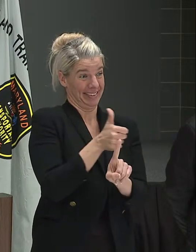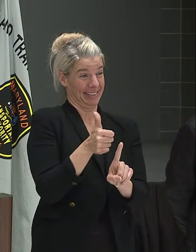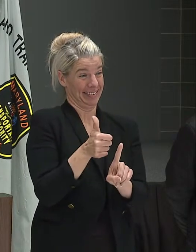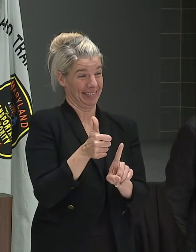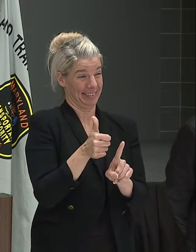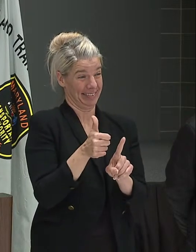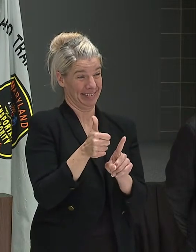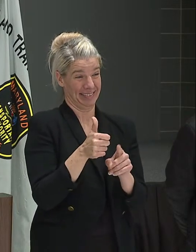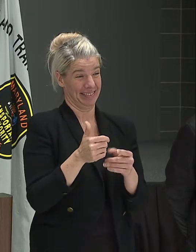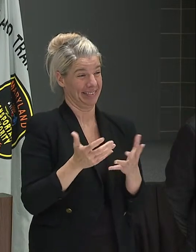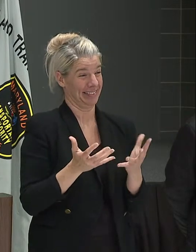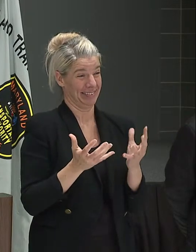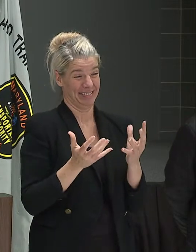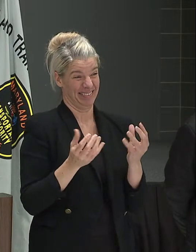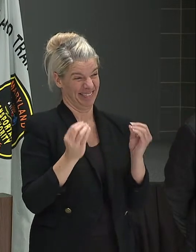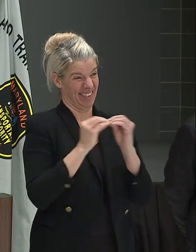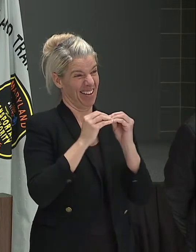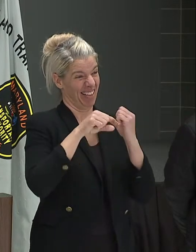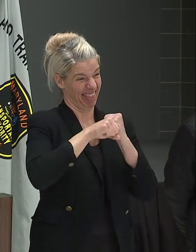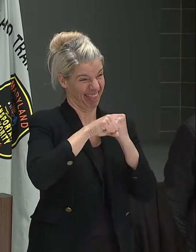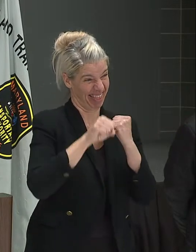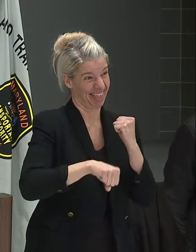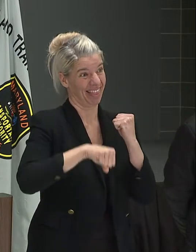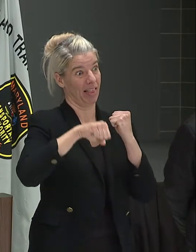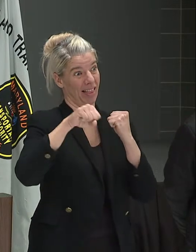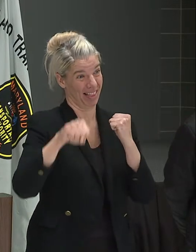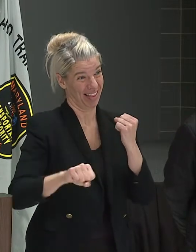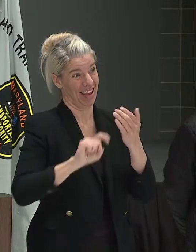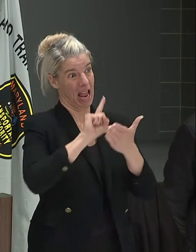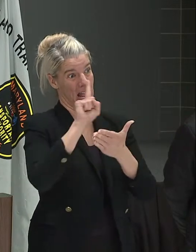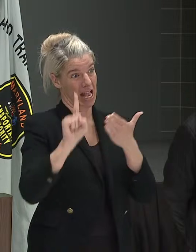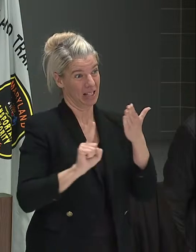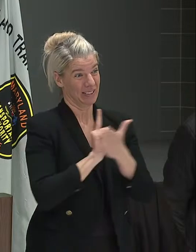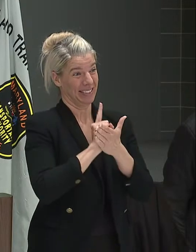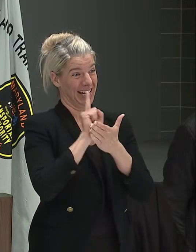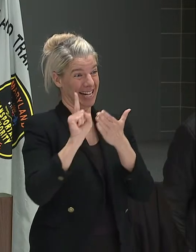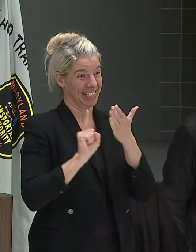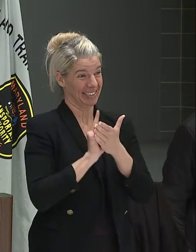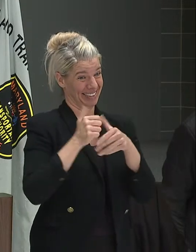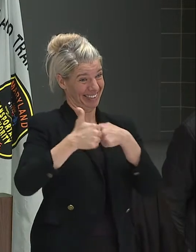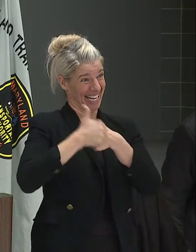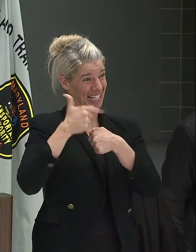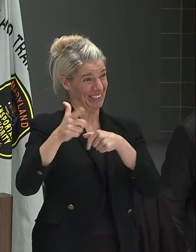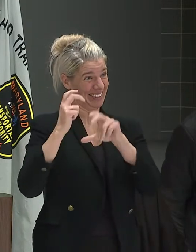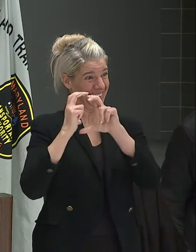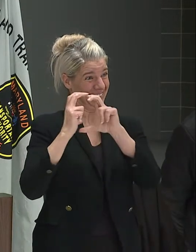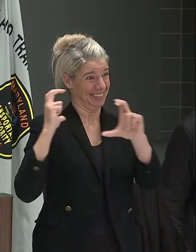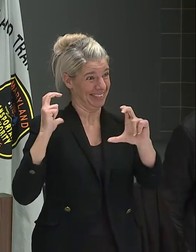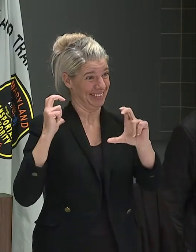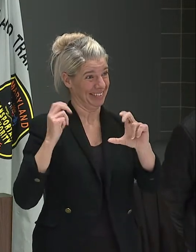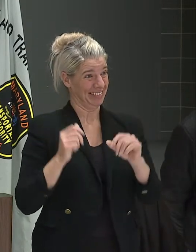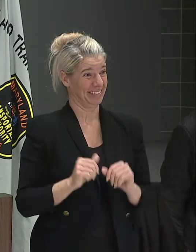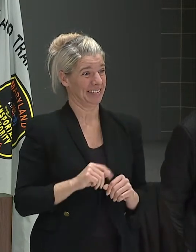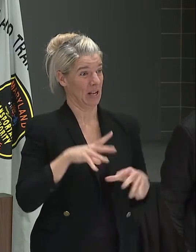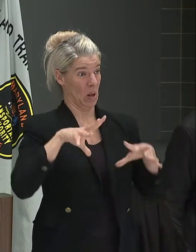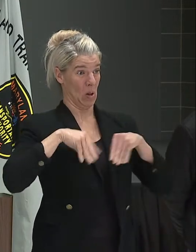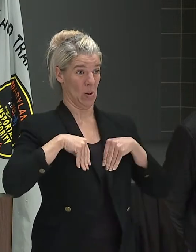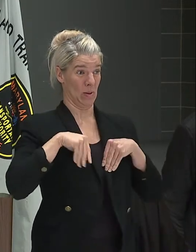hour longer. And many of these hazmat trucks, by the way, are owner-operated small